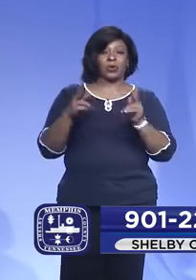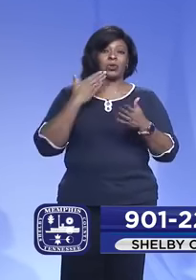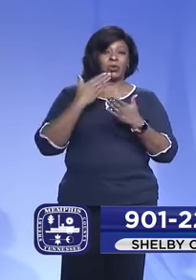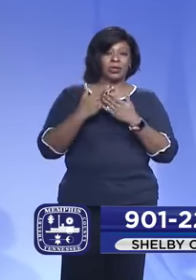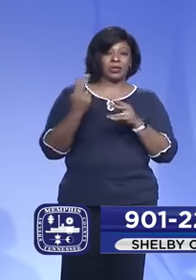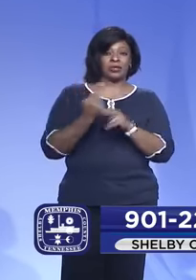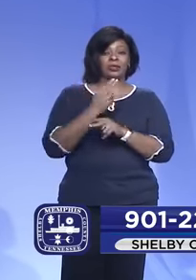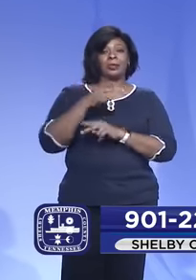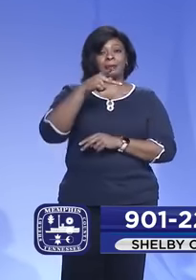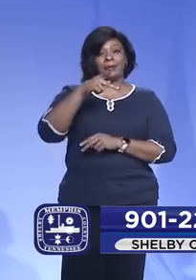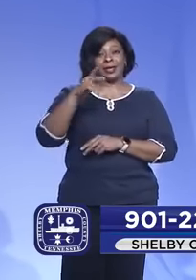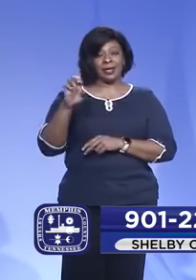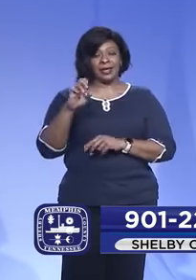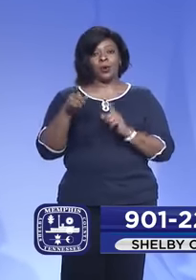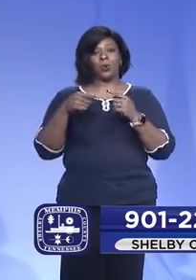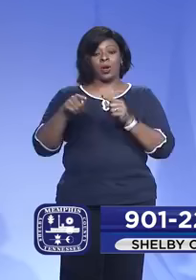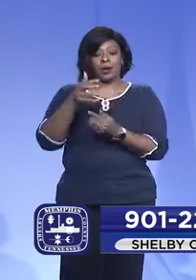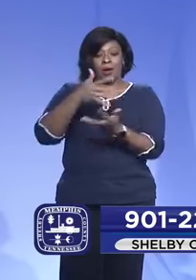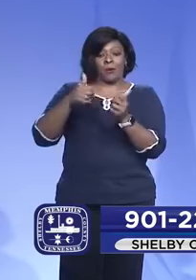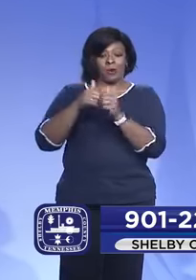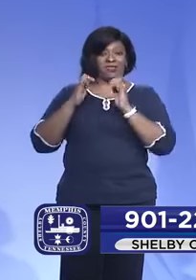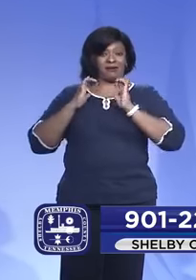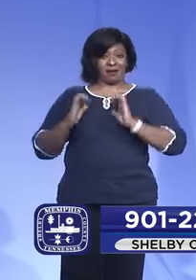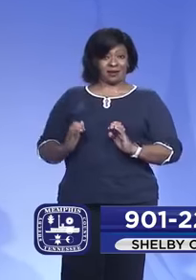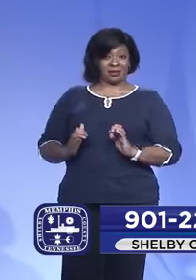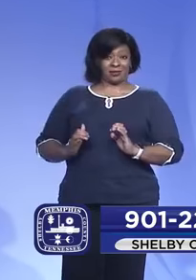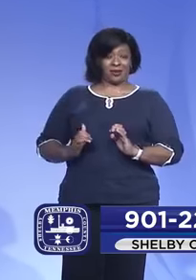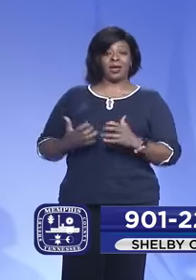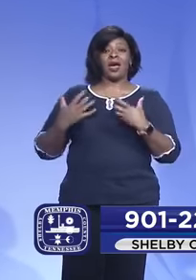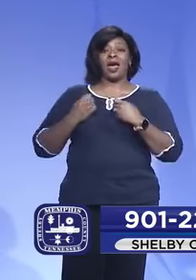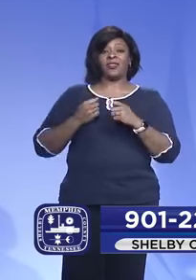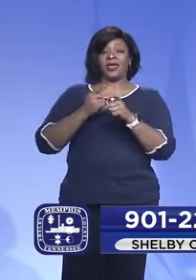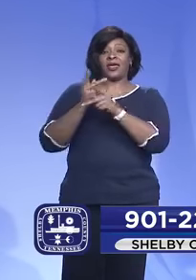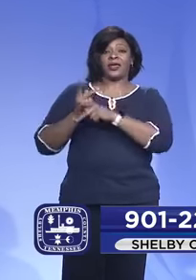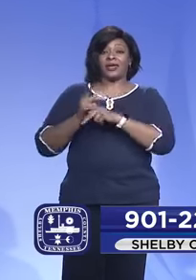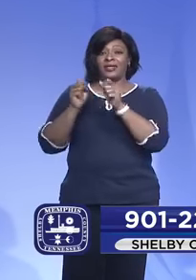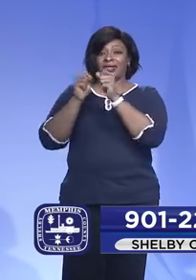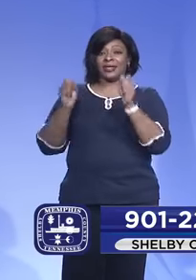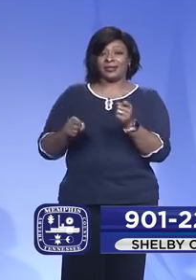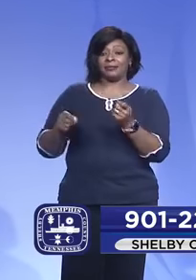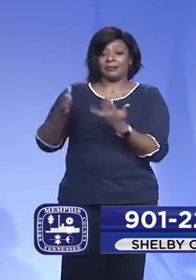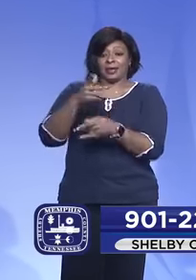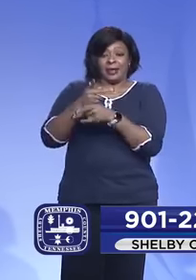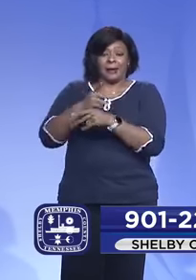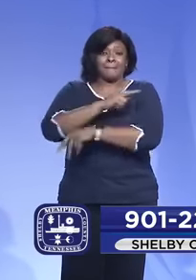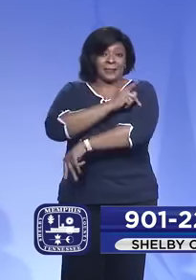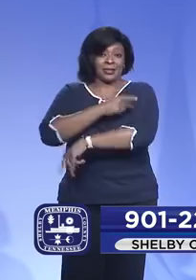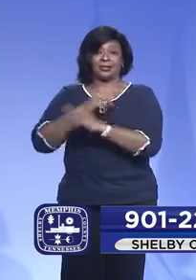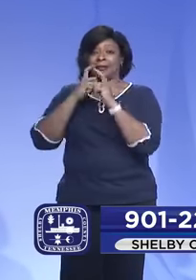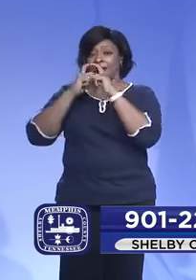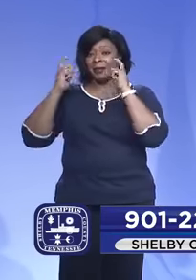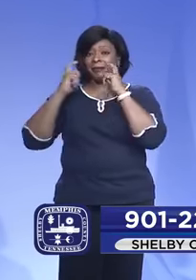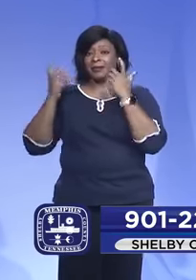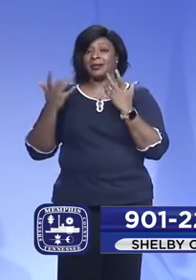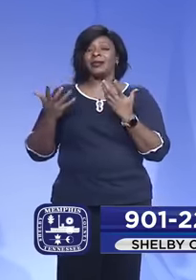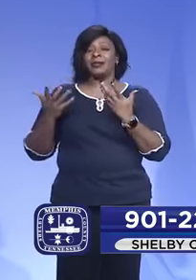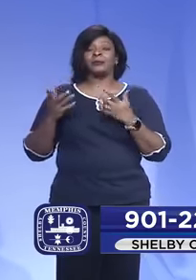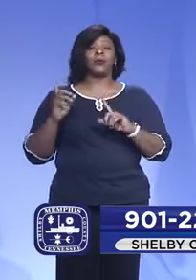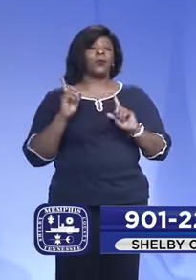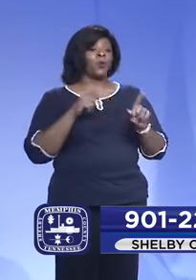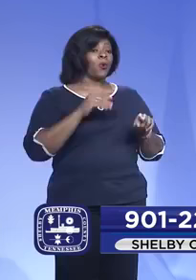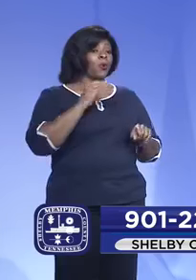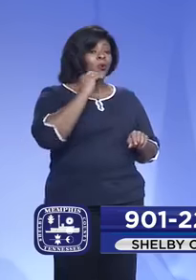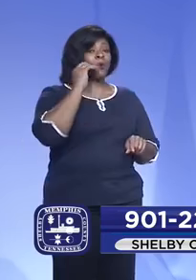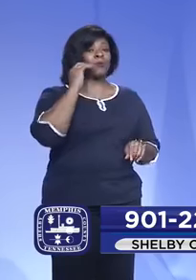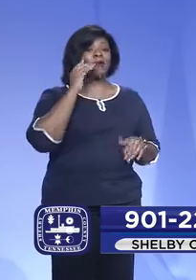about using PPE when they're interacting with customers, or in the healthcare setting when they're going in to take care of patients, but they become lax when